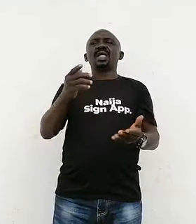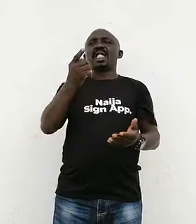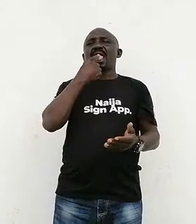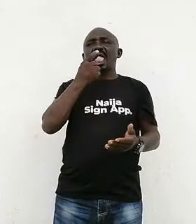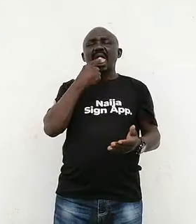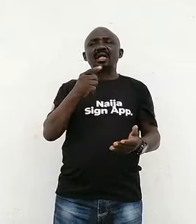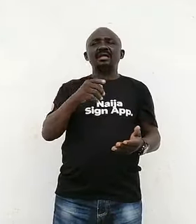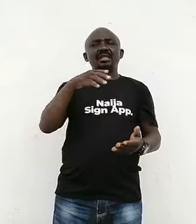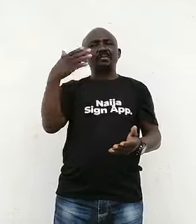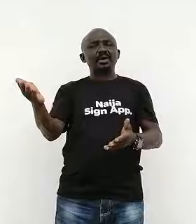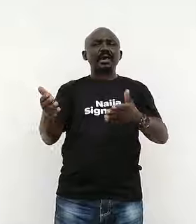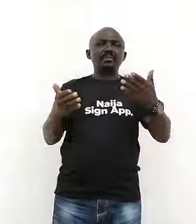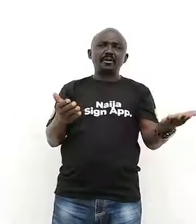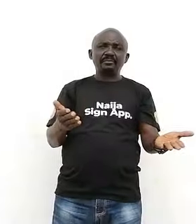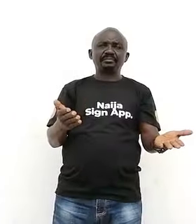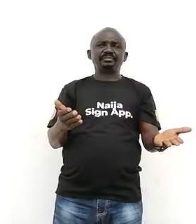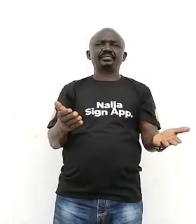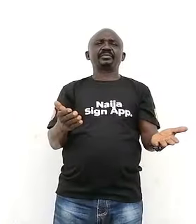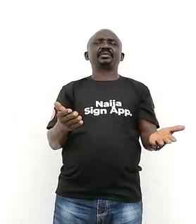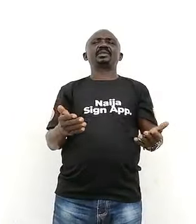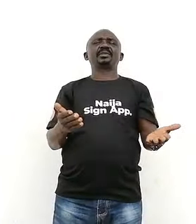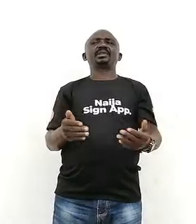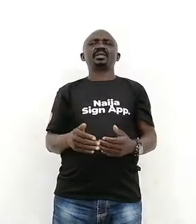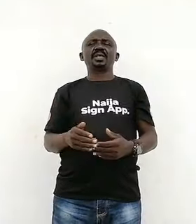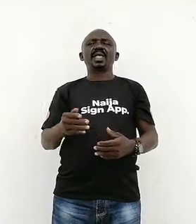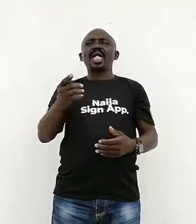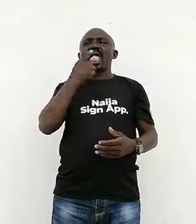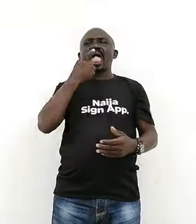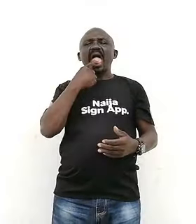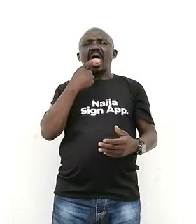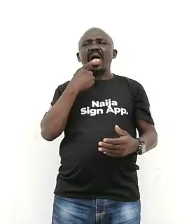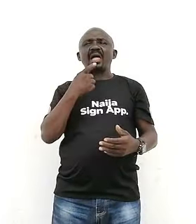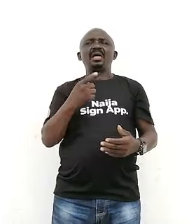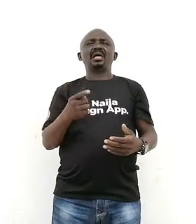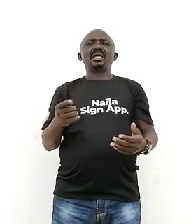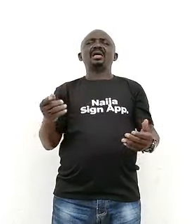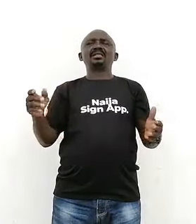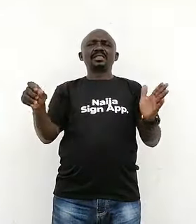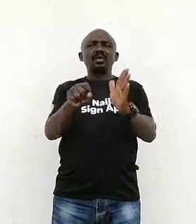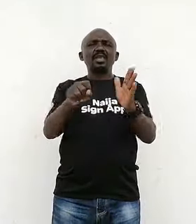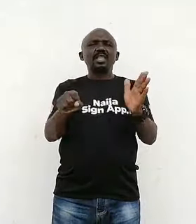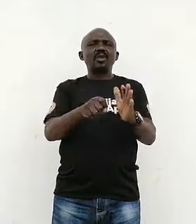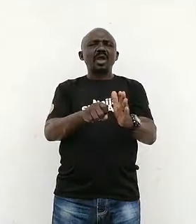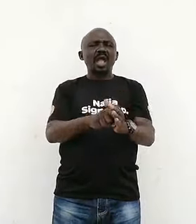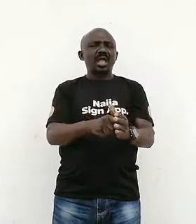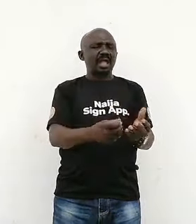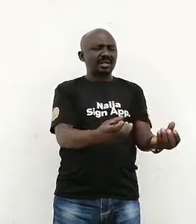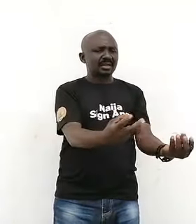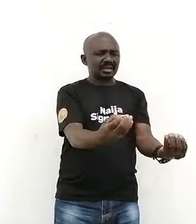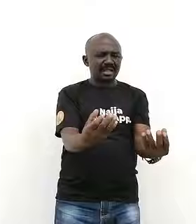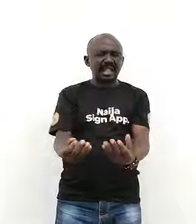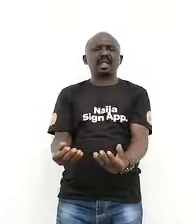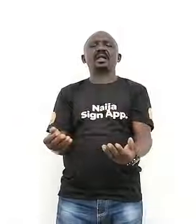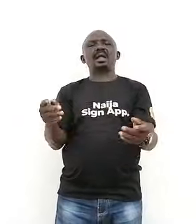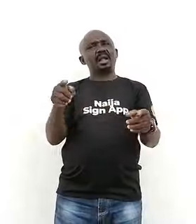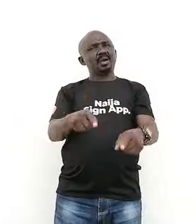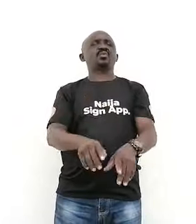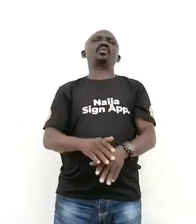we are in the International Decade of Indigenous Languages. It is a campaign that is